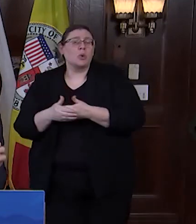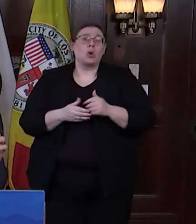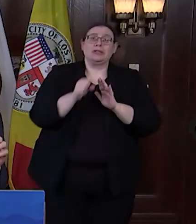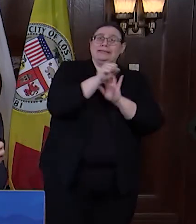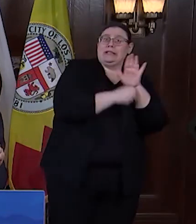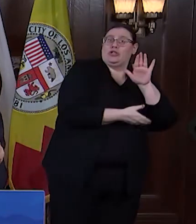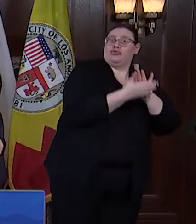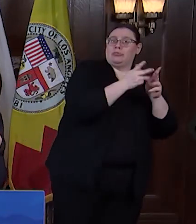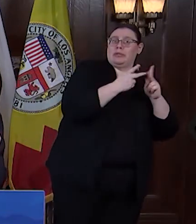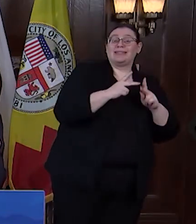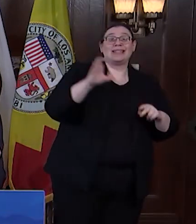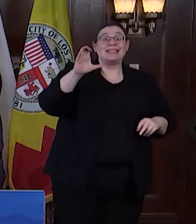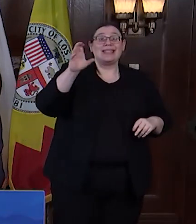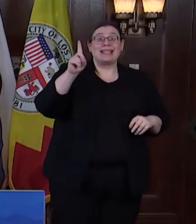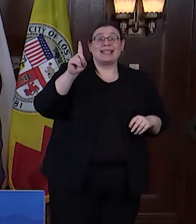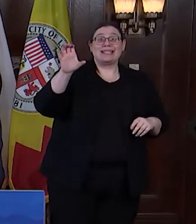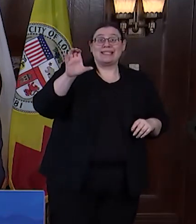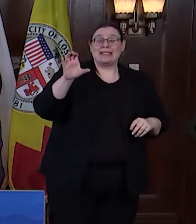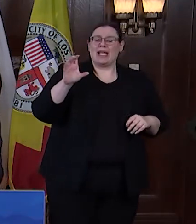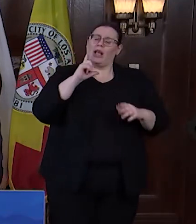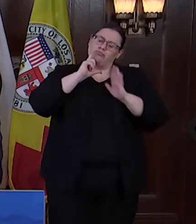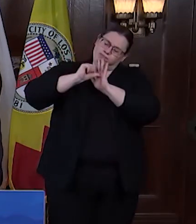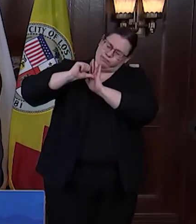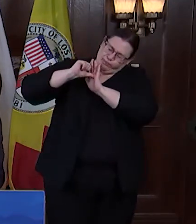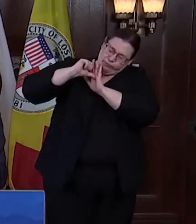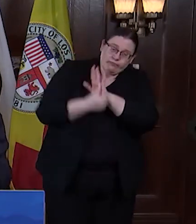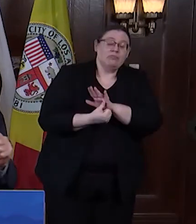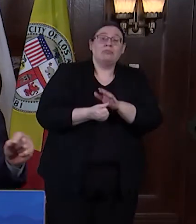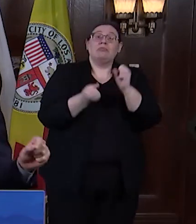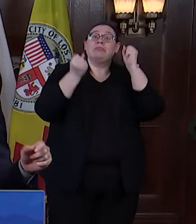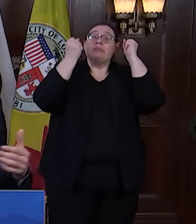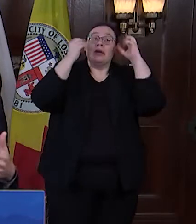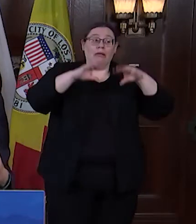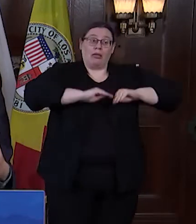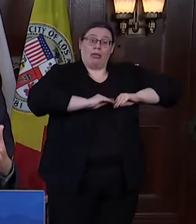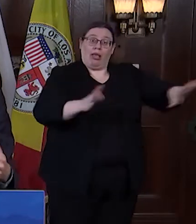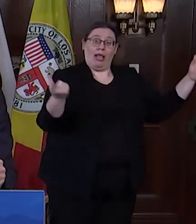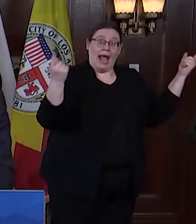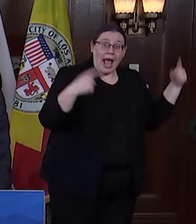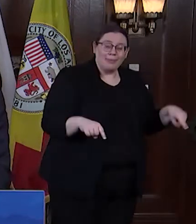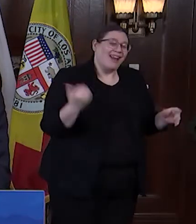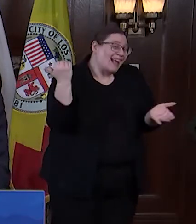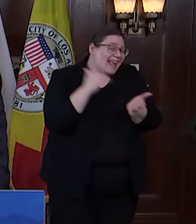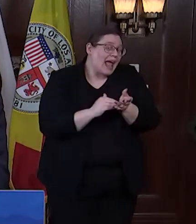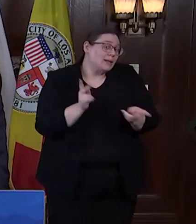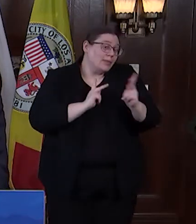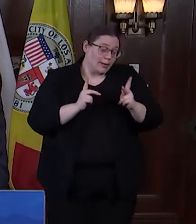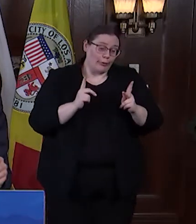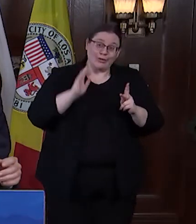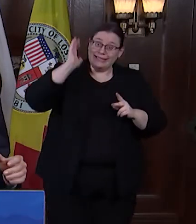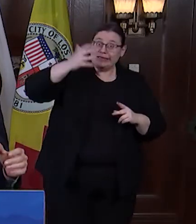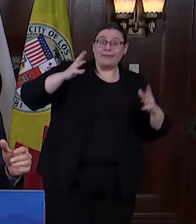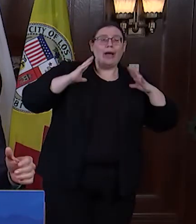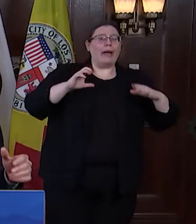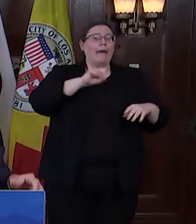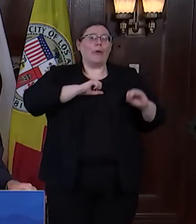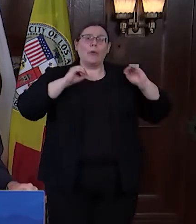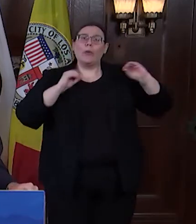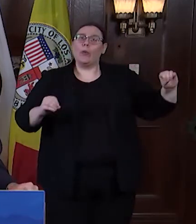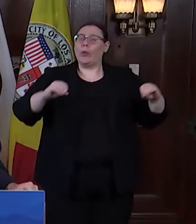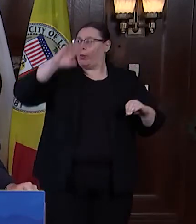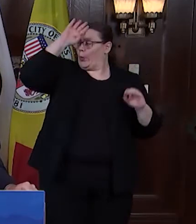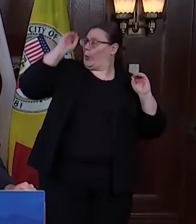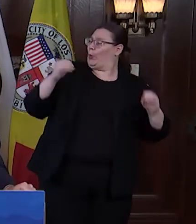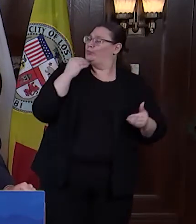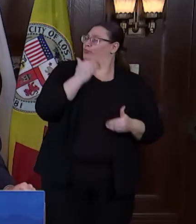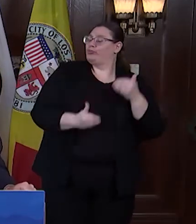And the CDC has underscored that a lot of the spread that's happening is asymptomatic people. For those who went to the streets to